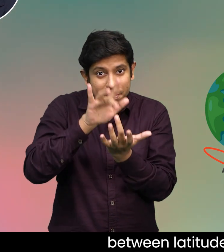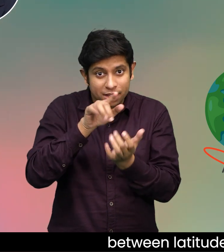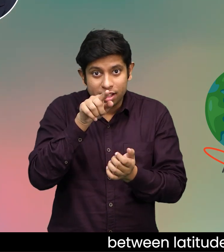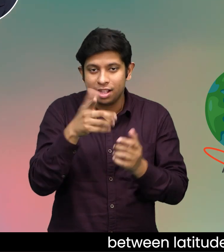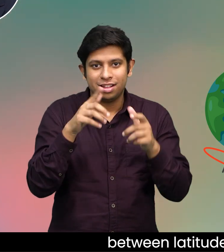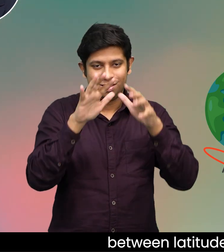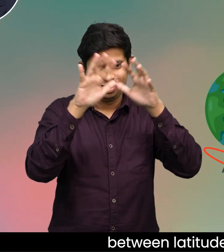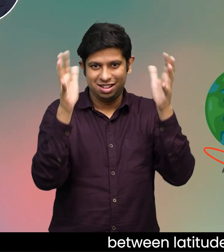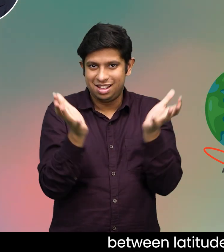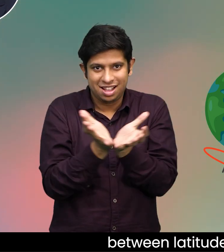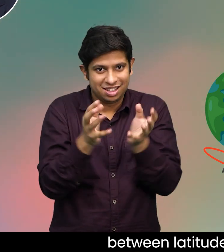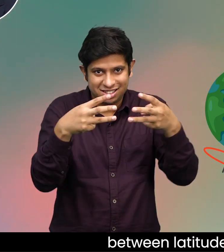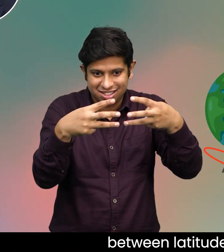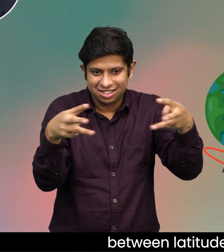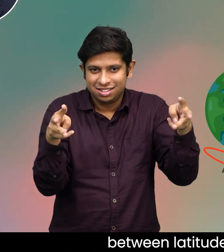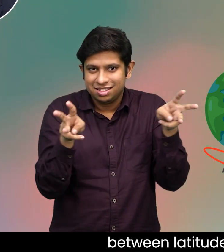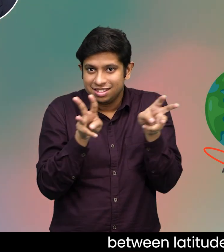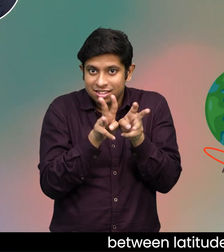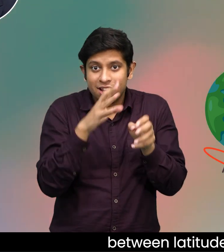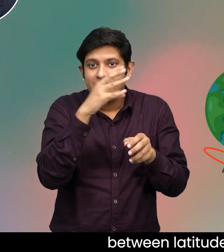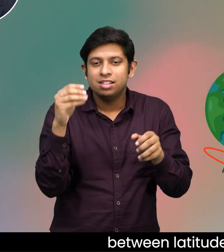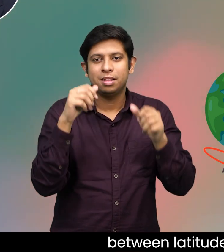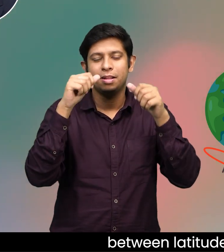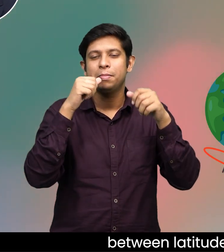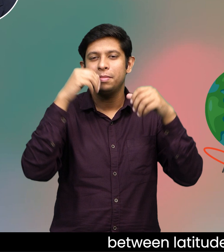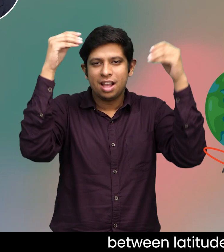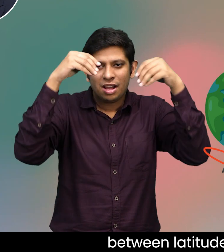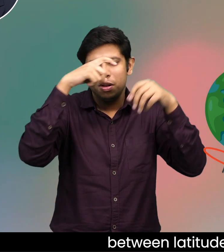between latitudes and seasons.